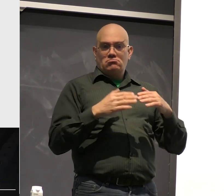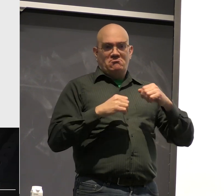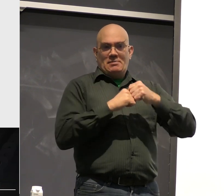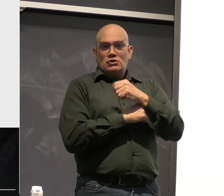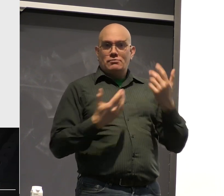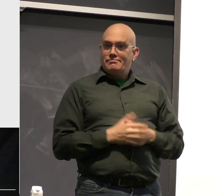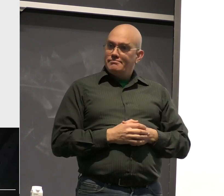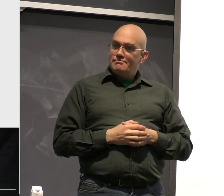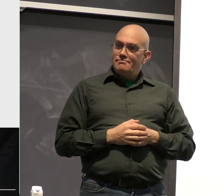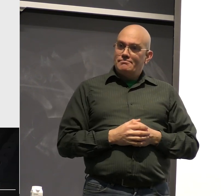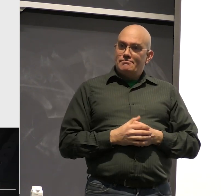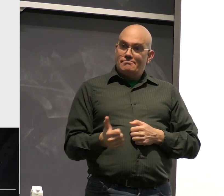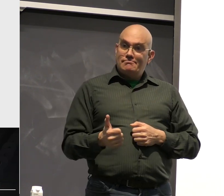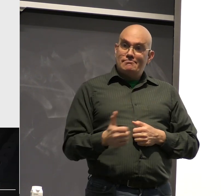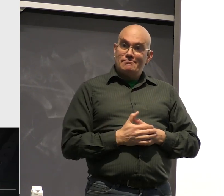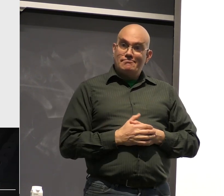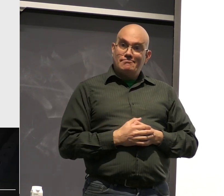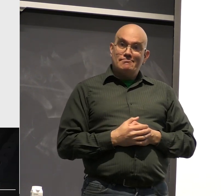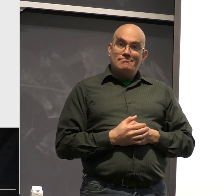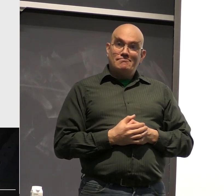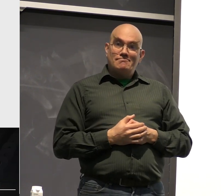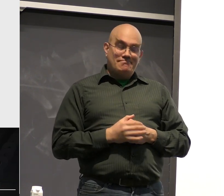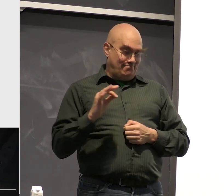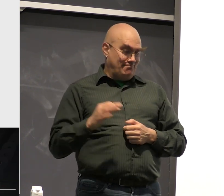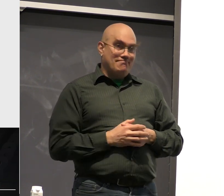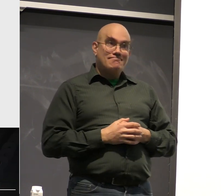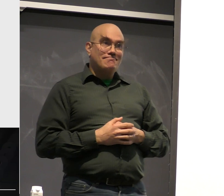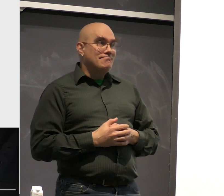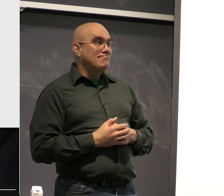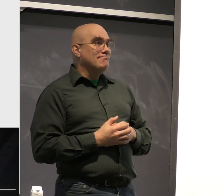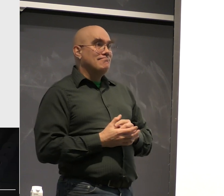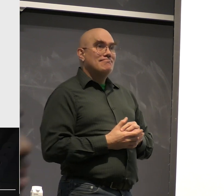those hallmarks, then you have a culture. Those are the foundations of culture.